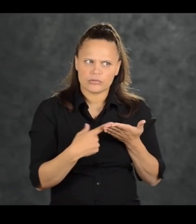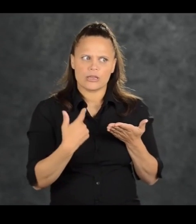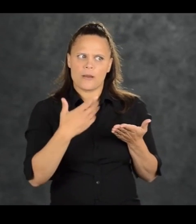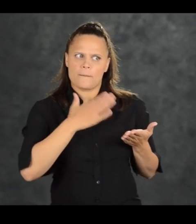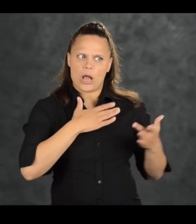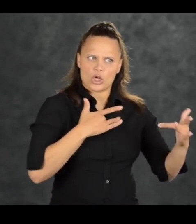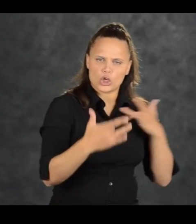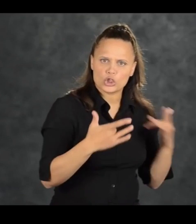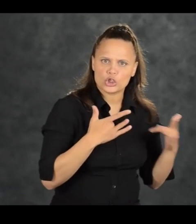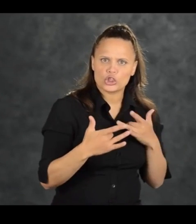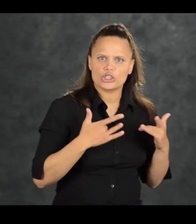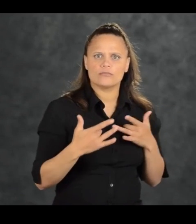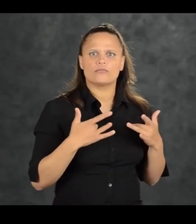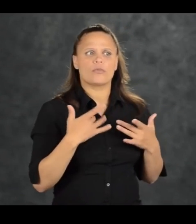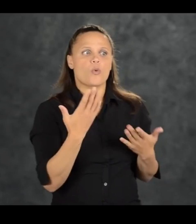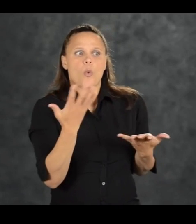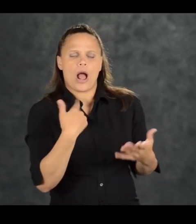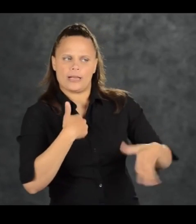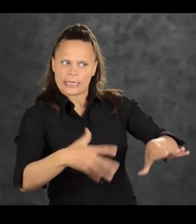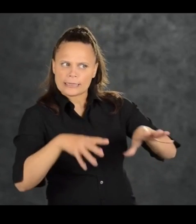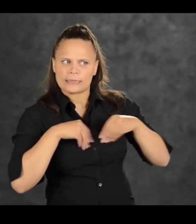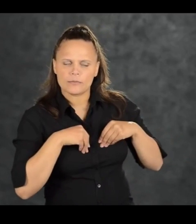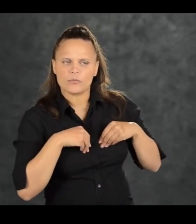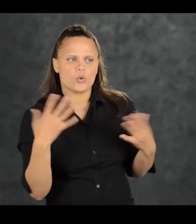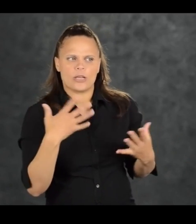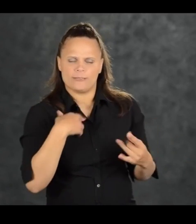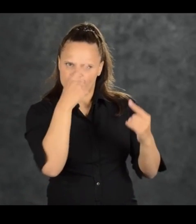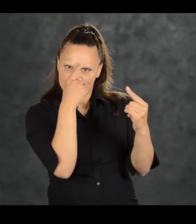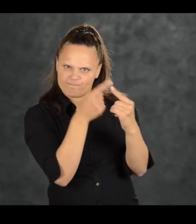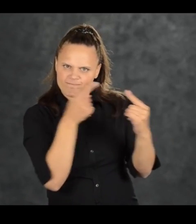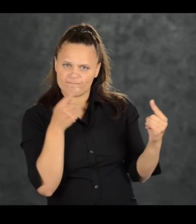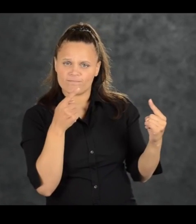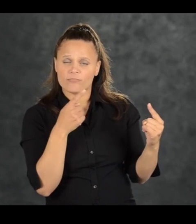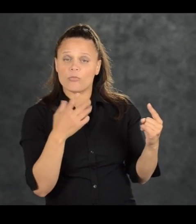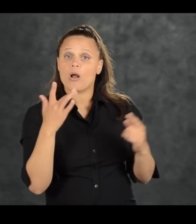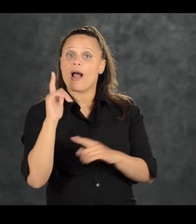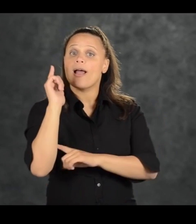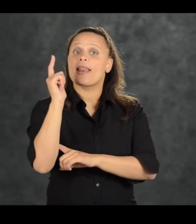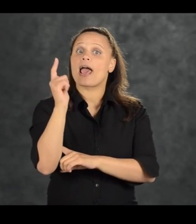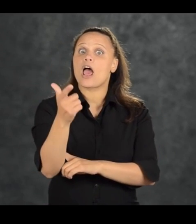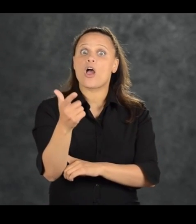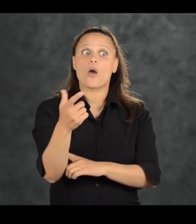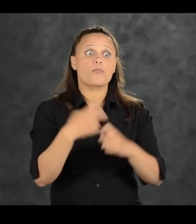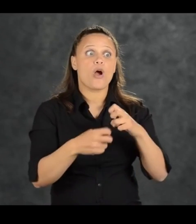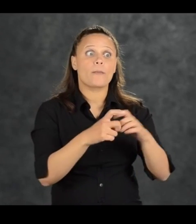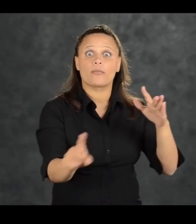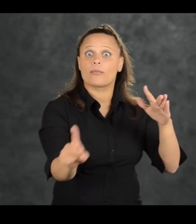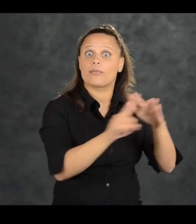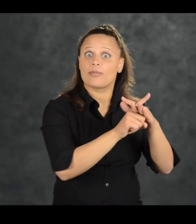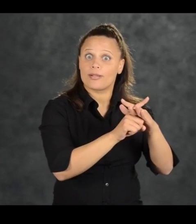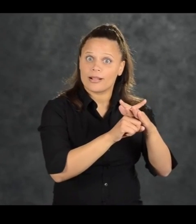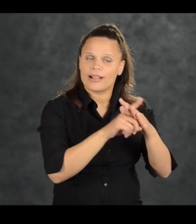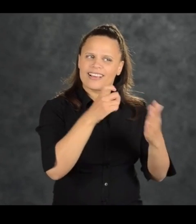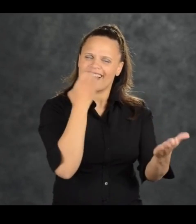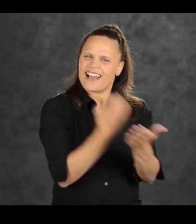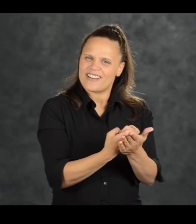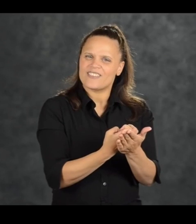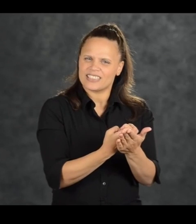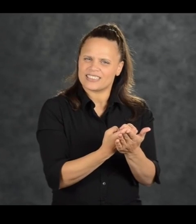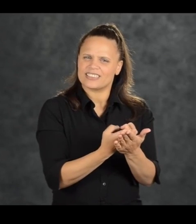and a follow-up discussion to make sure that those concerns and those complaints were discussed properly. And if another problem